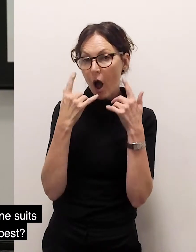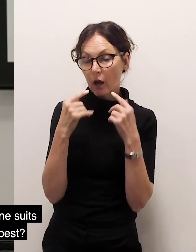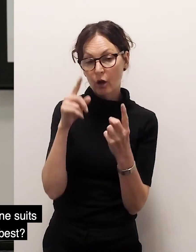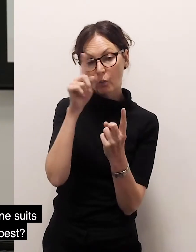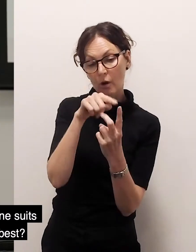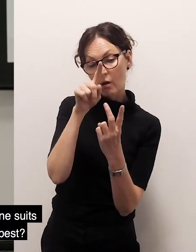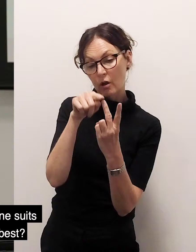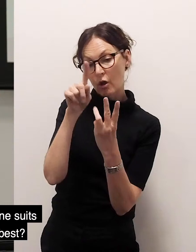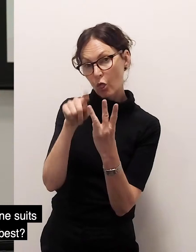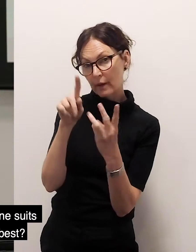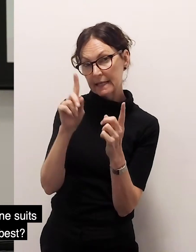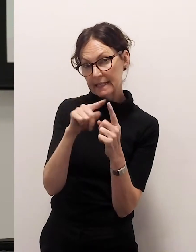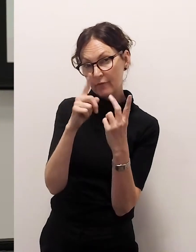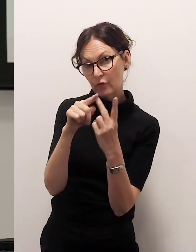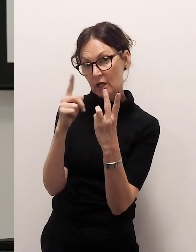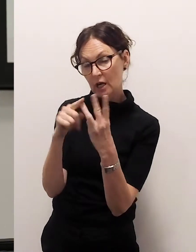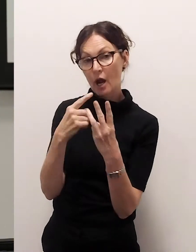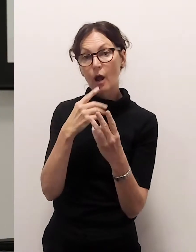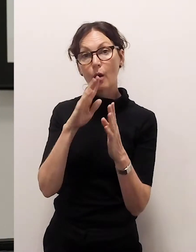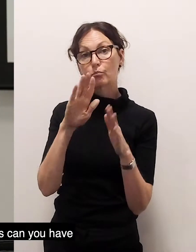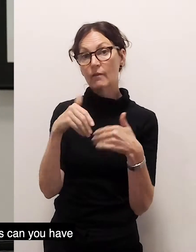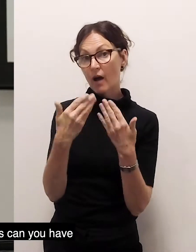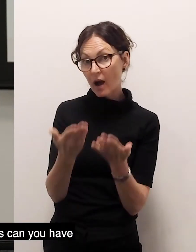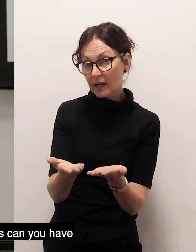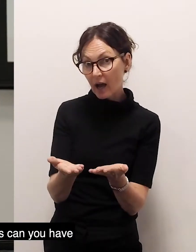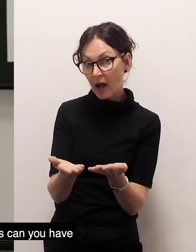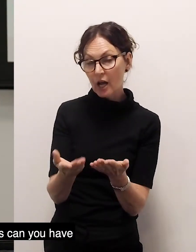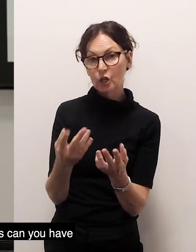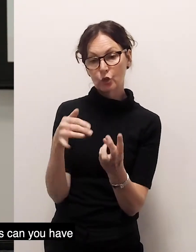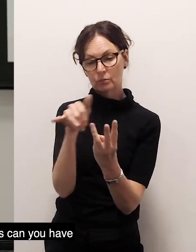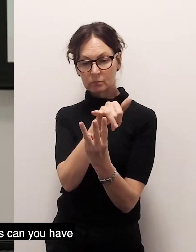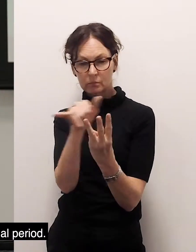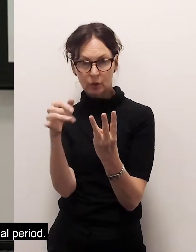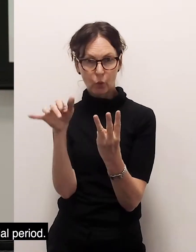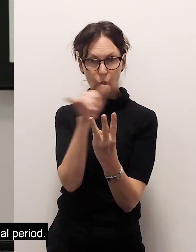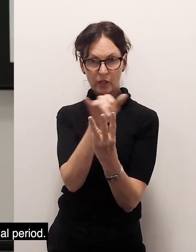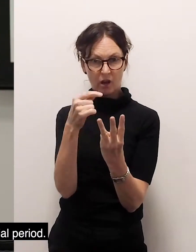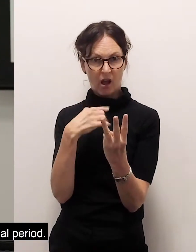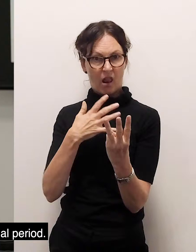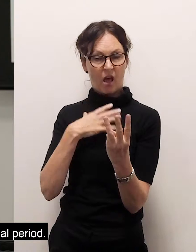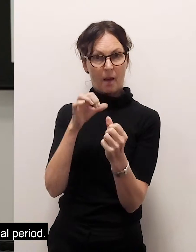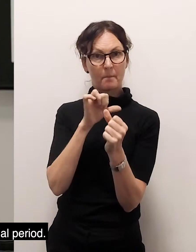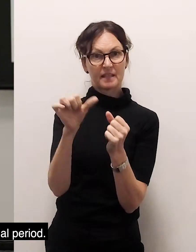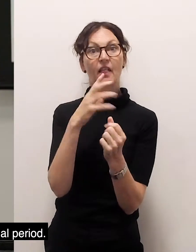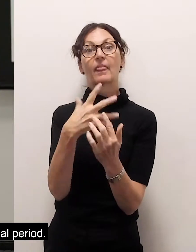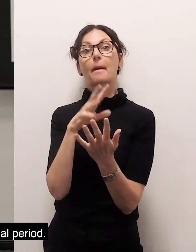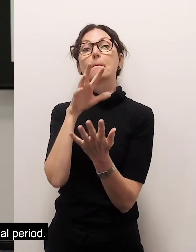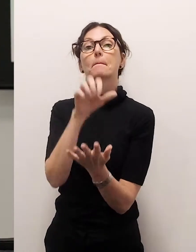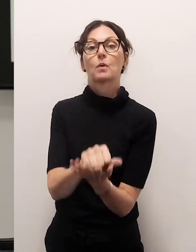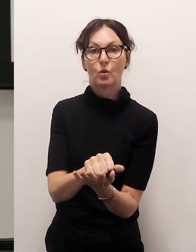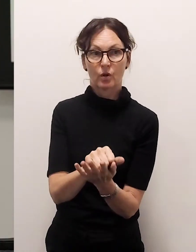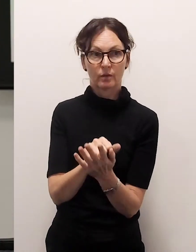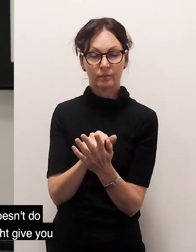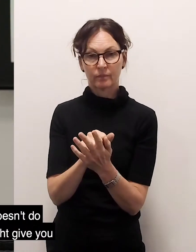which one suits the person best? Okay, the question is, can you have in your plan the trial